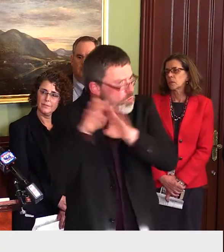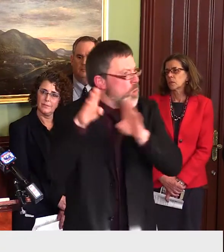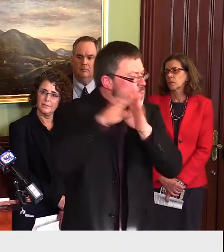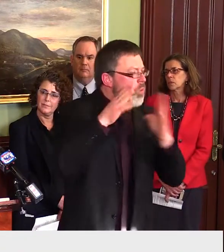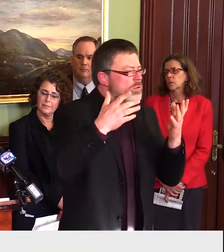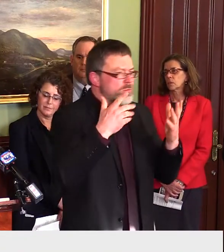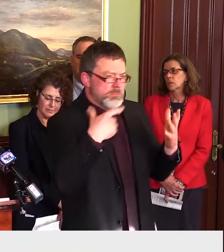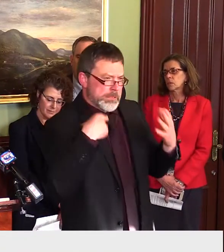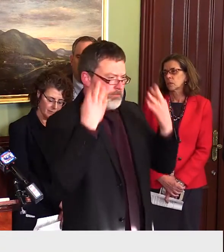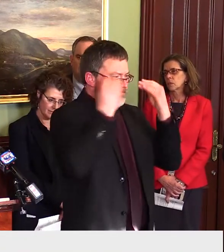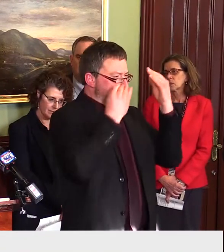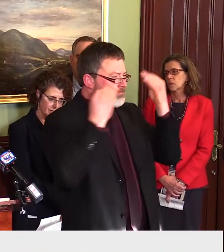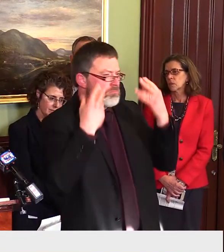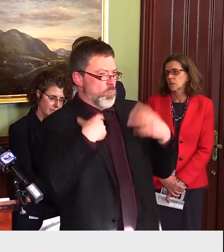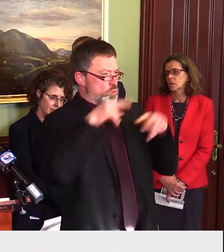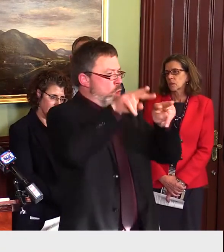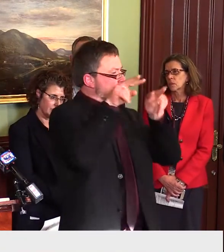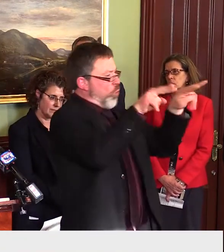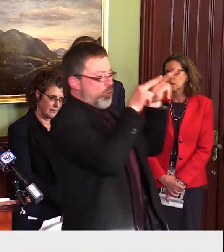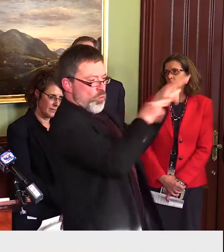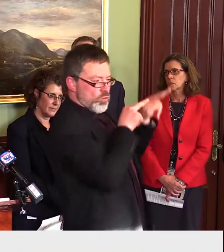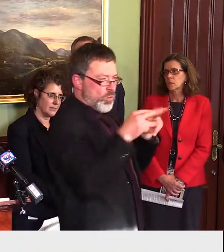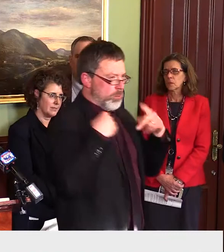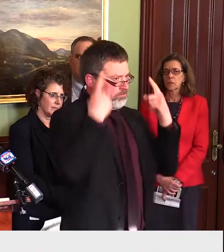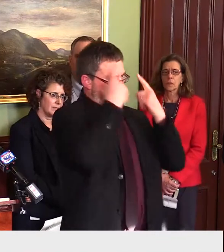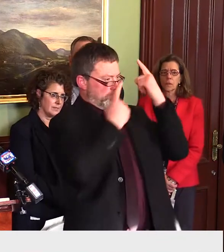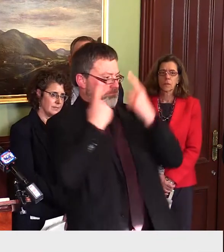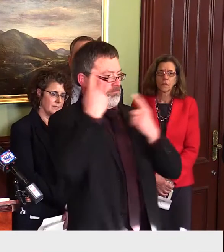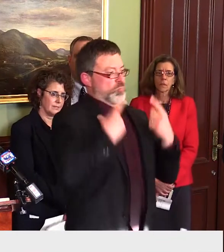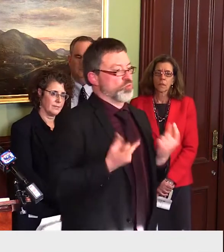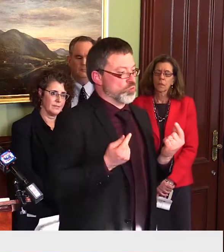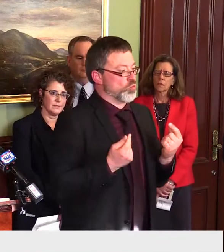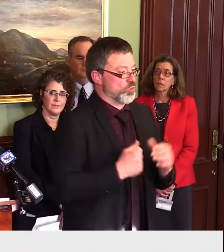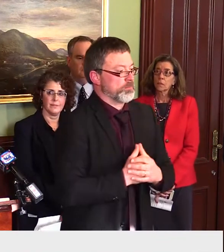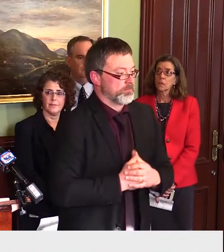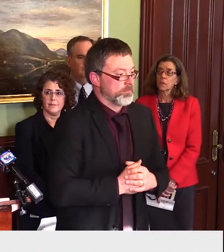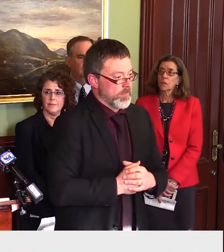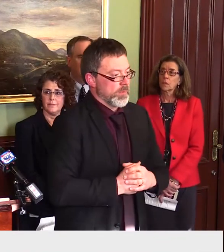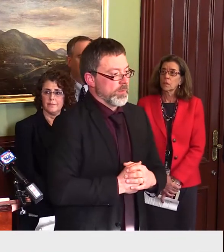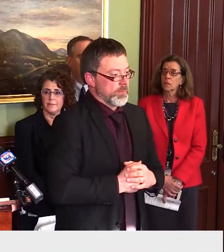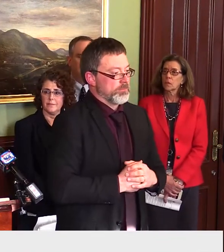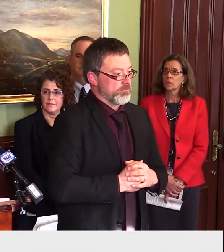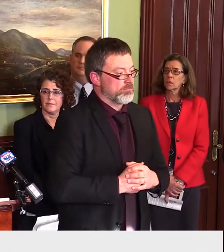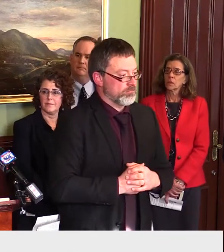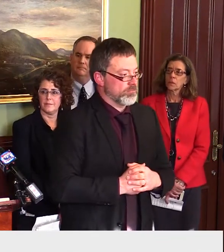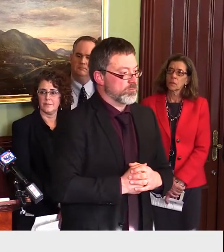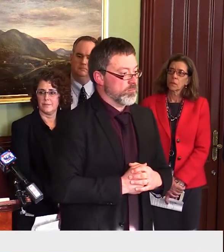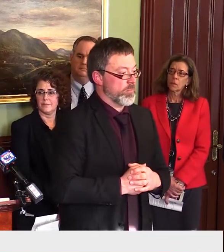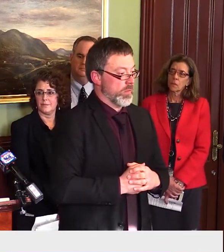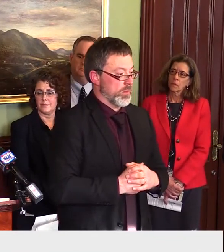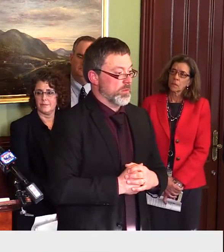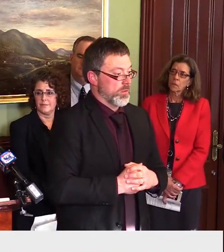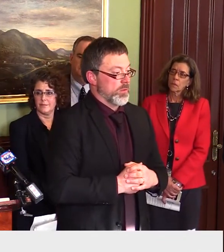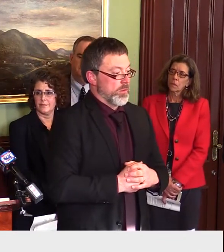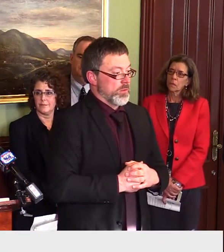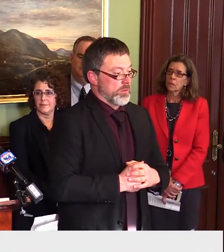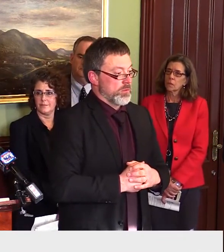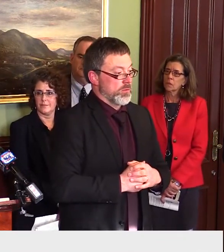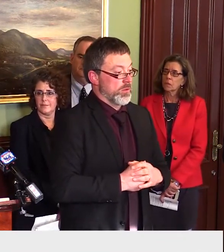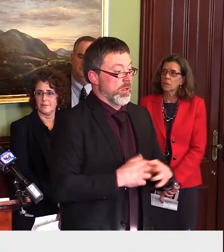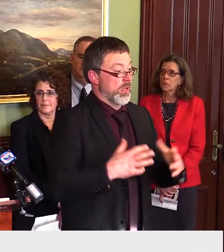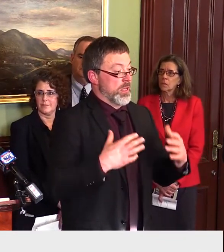community mitigation strategies, useful at a time when there is significant community spread of